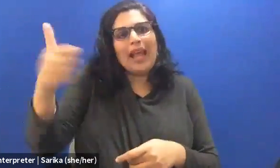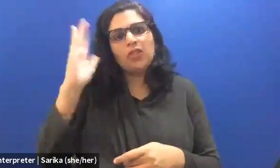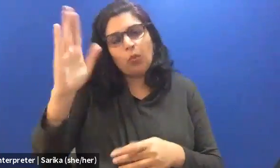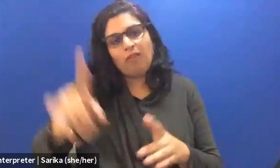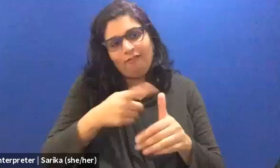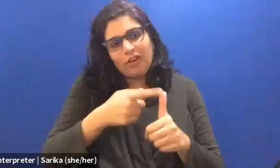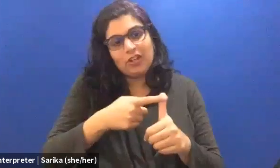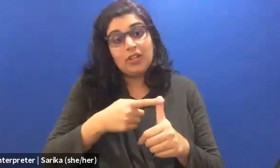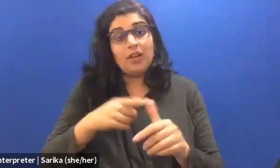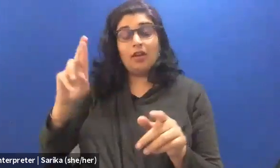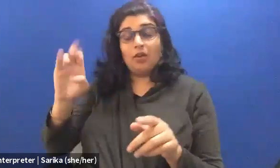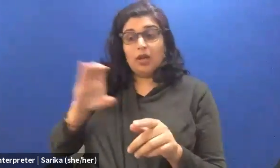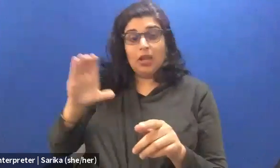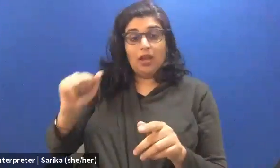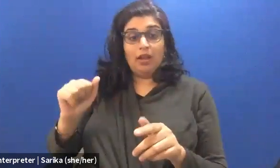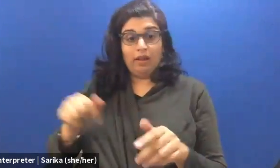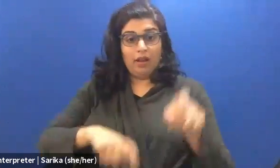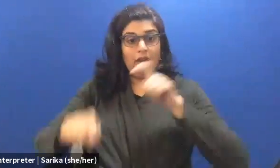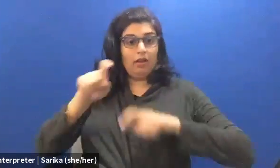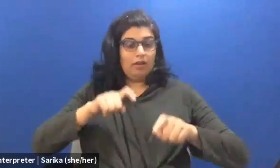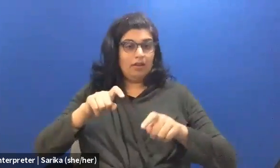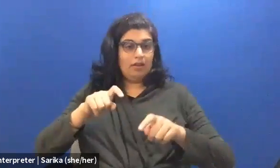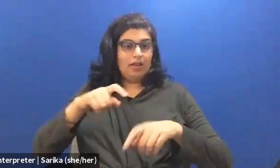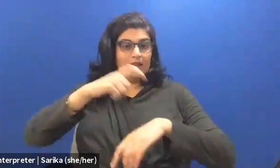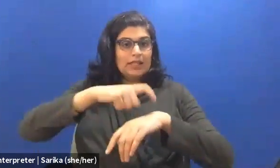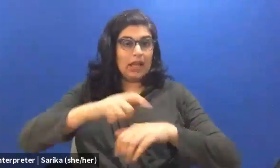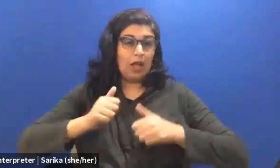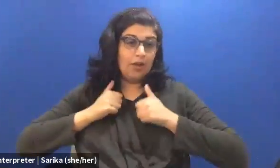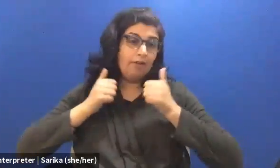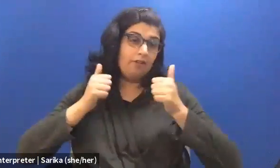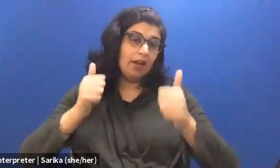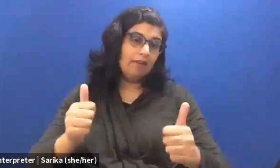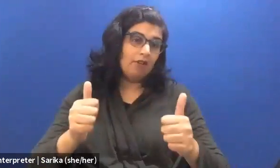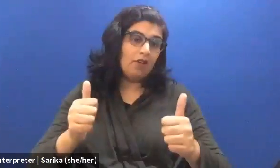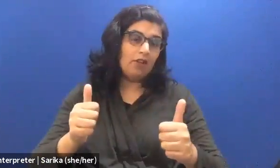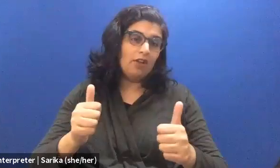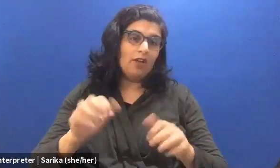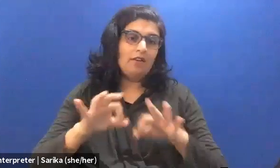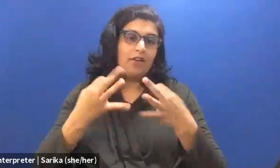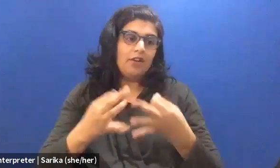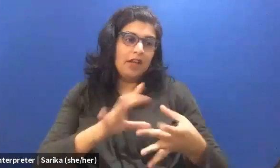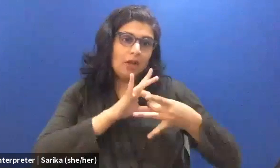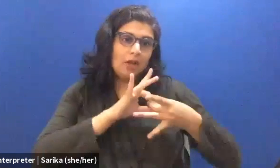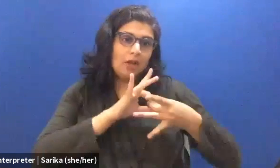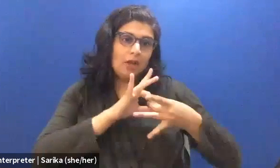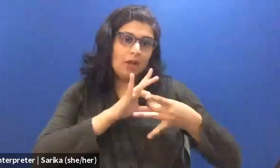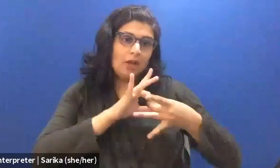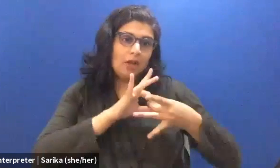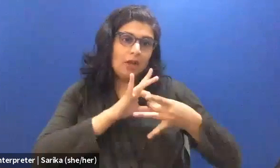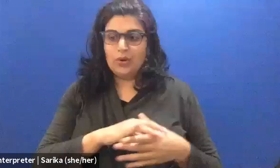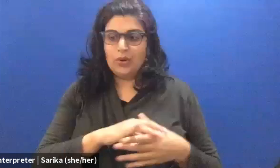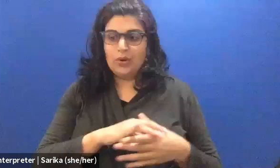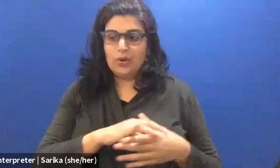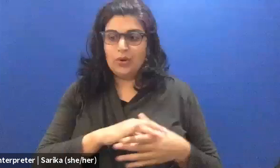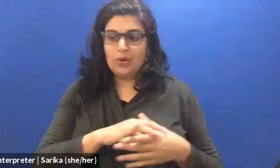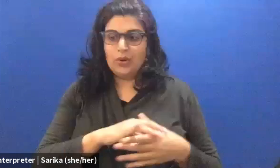And another piece, going back to times of survival and family loyalty, where families are very tight knit, like